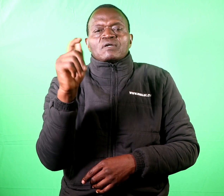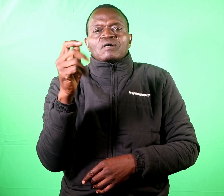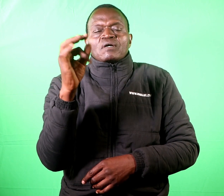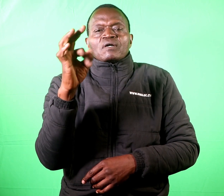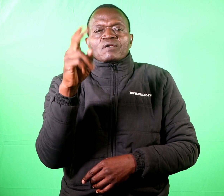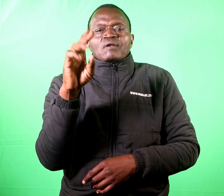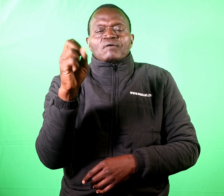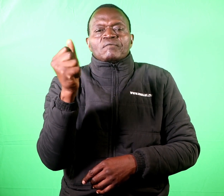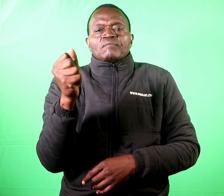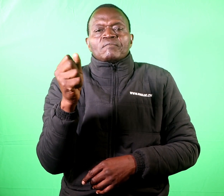FNC Zim.